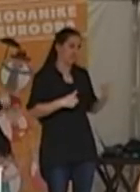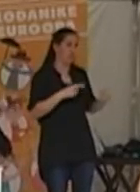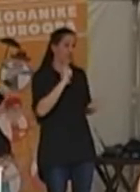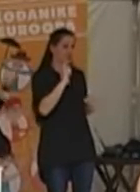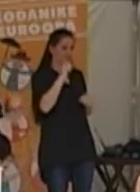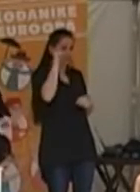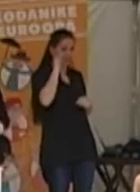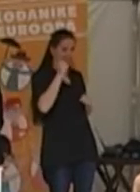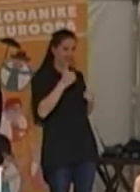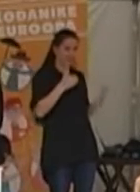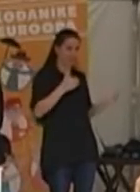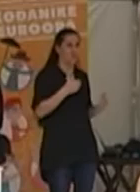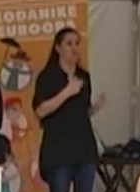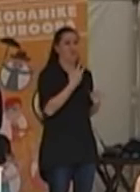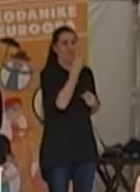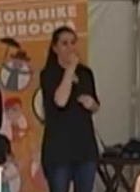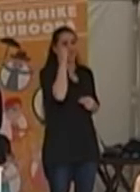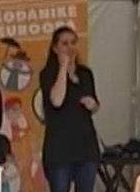counting you on this.